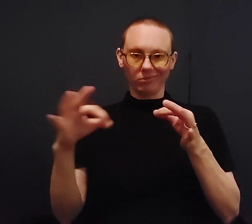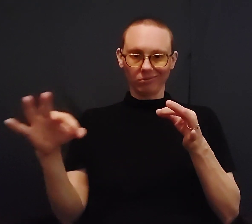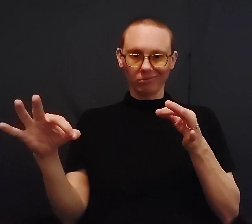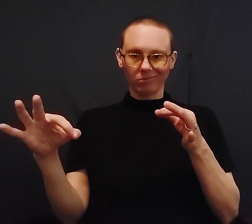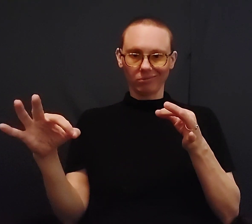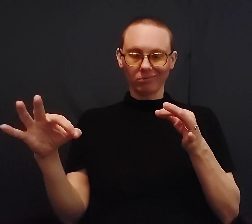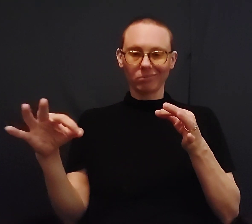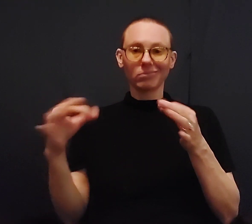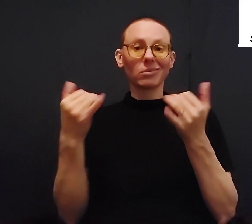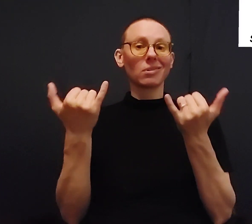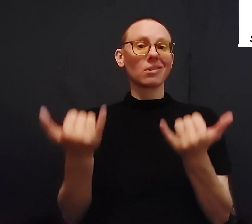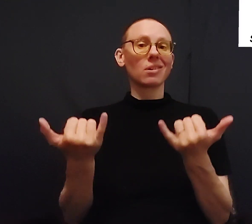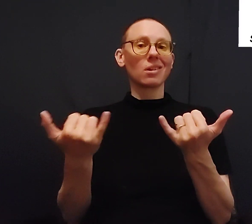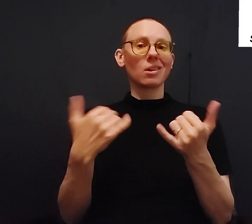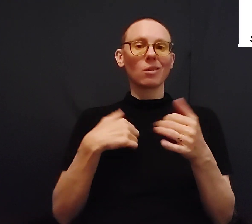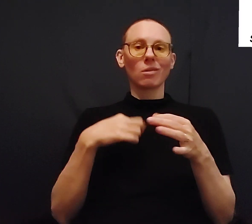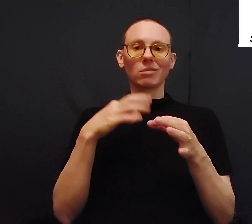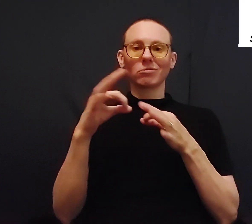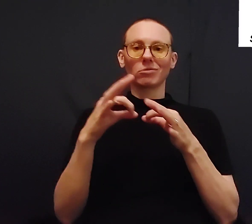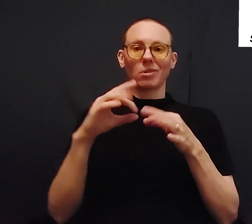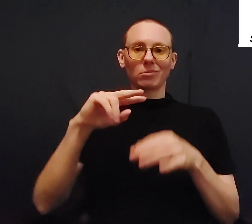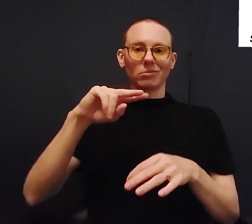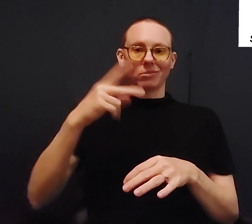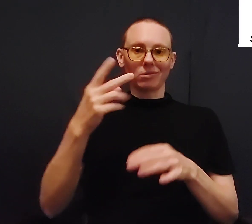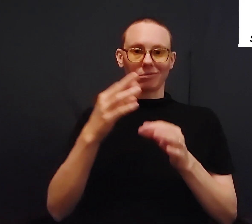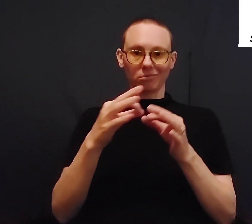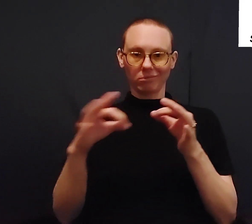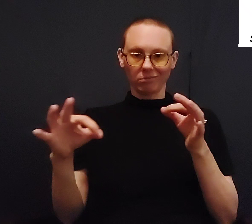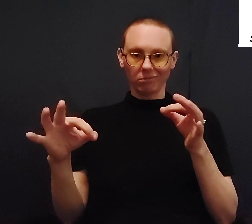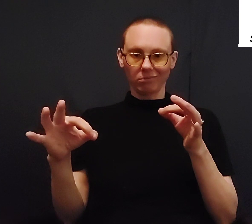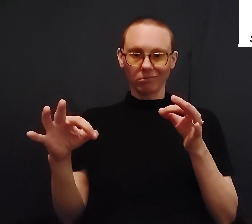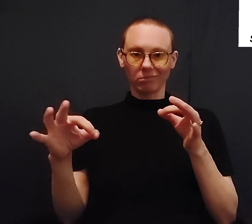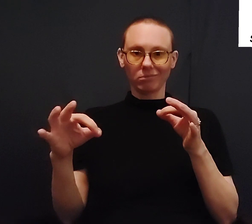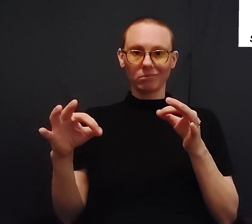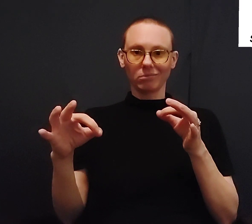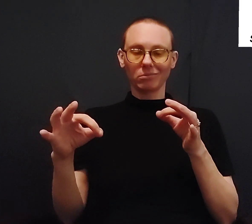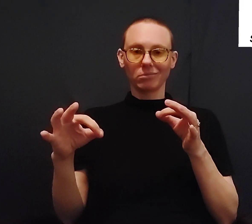3:15. Today, I will describe the second sentence.